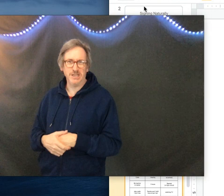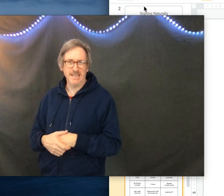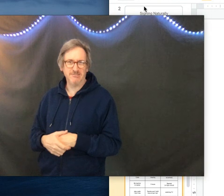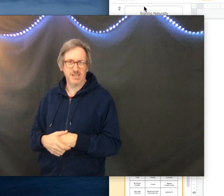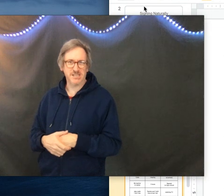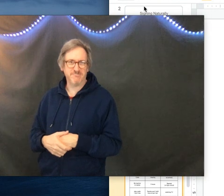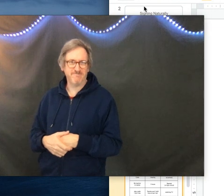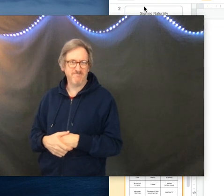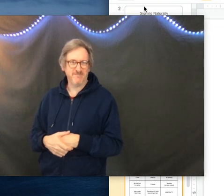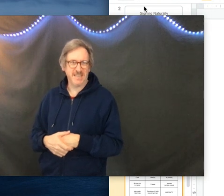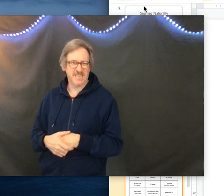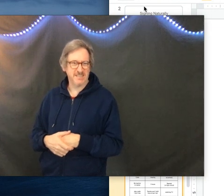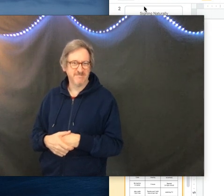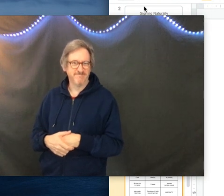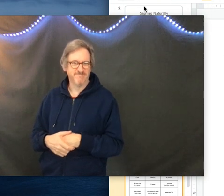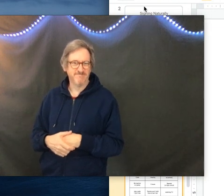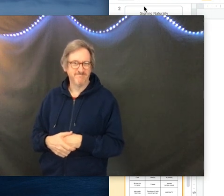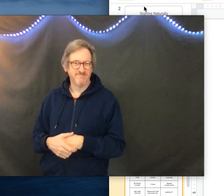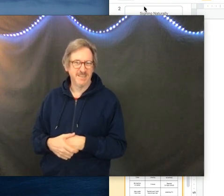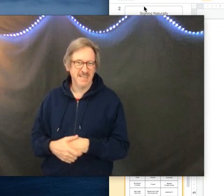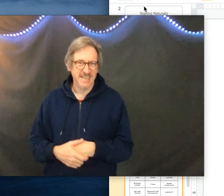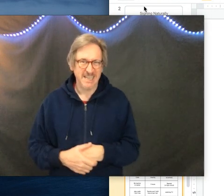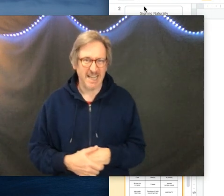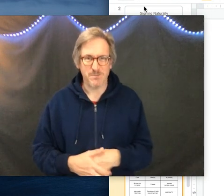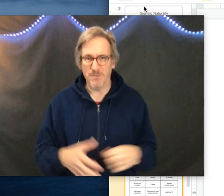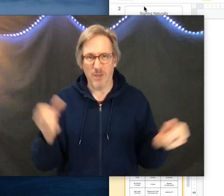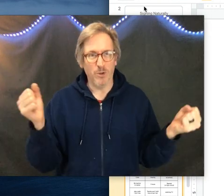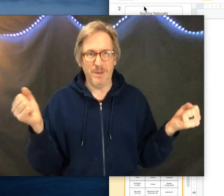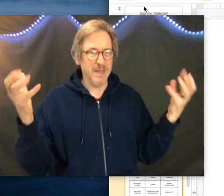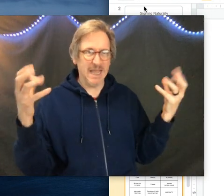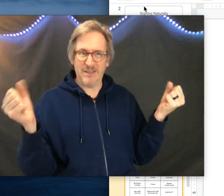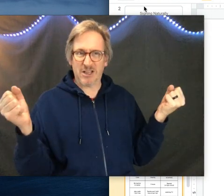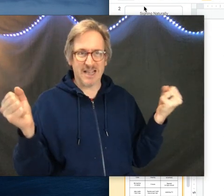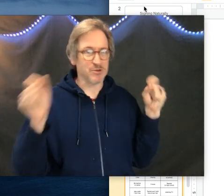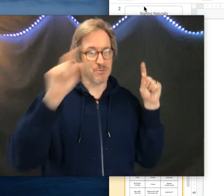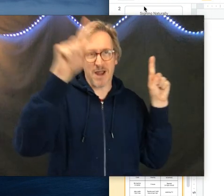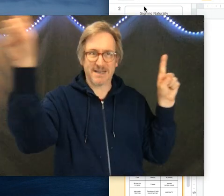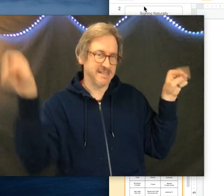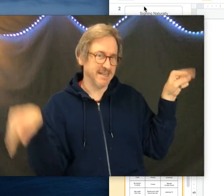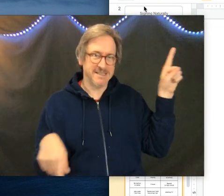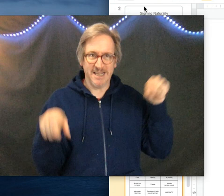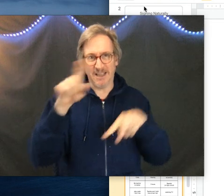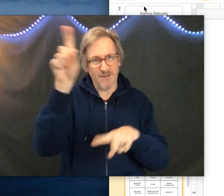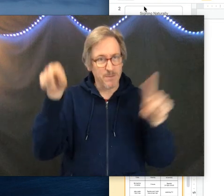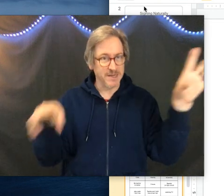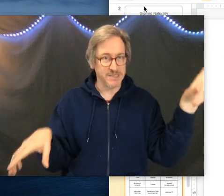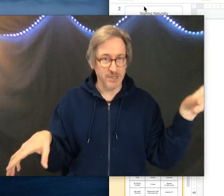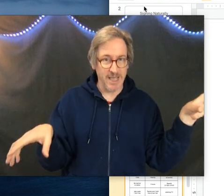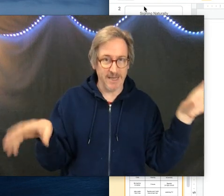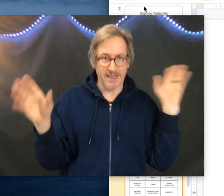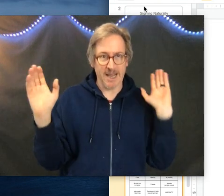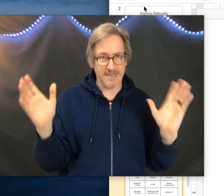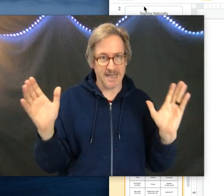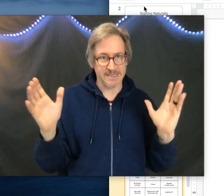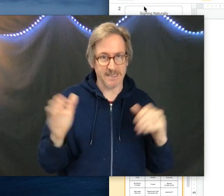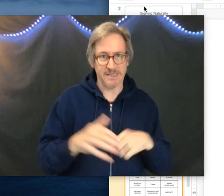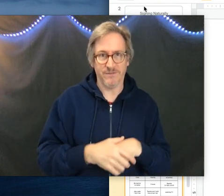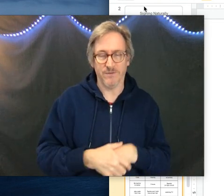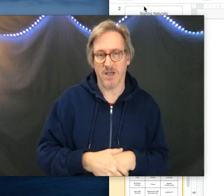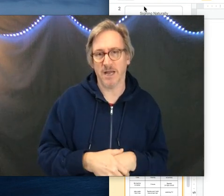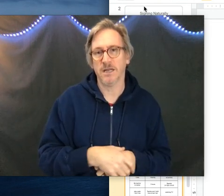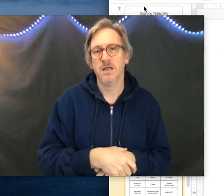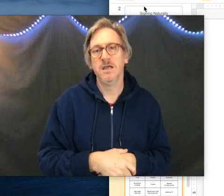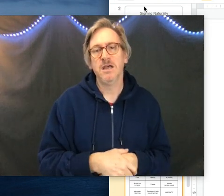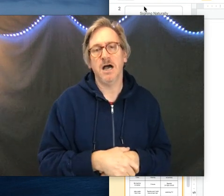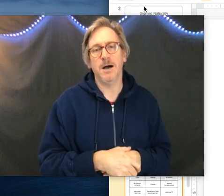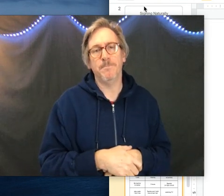it's really just this. It would be me in the classroom practicing, seeing if everybody's still getting it, and testing to see if